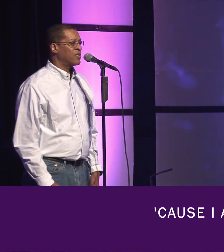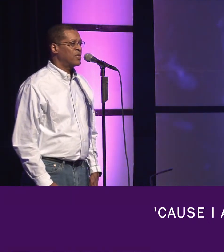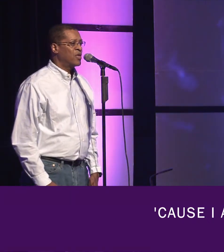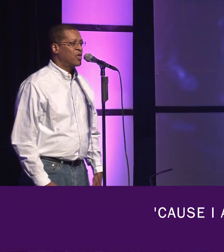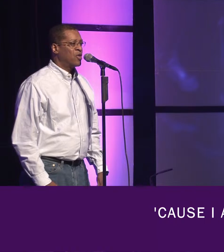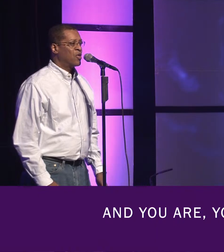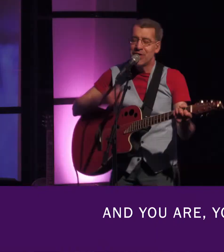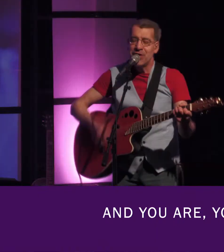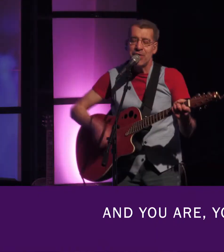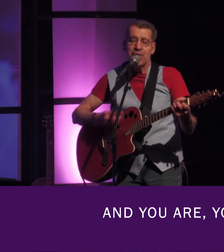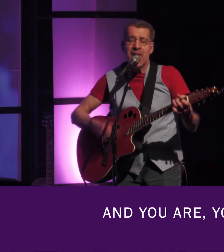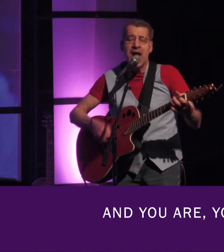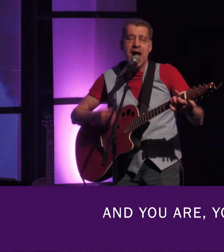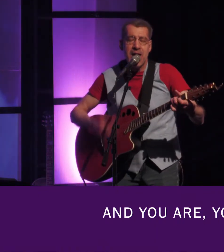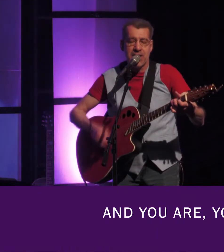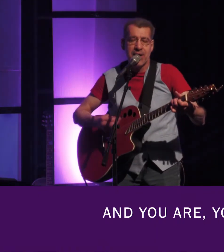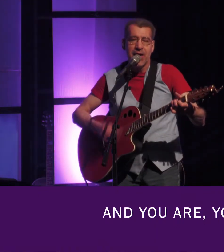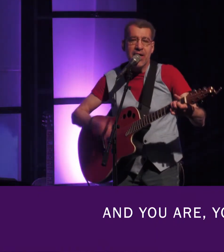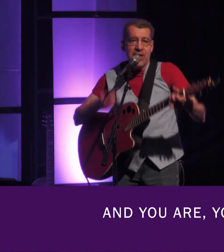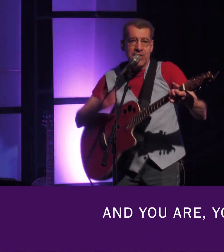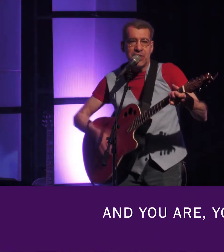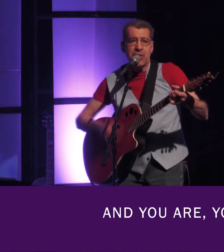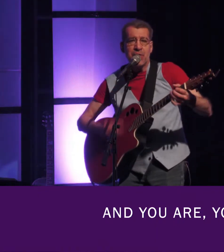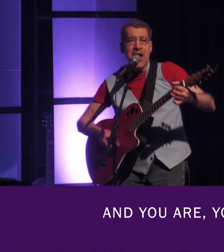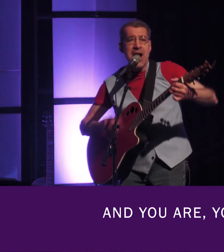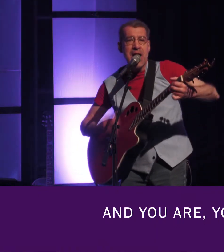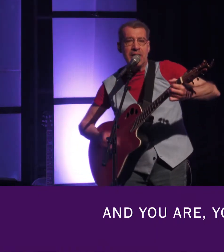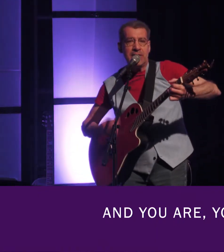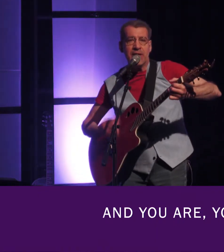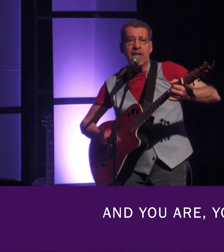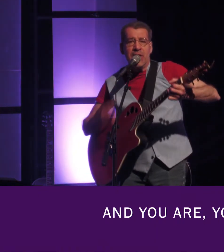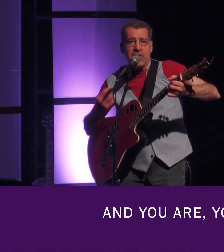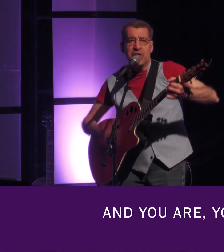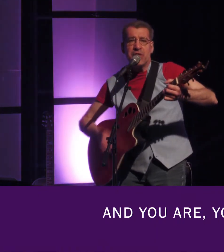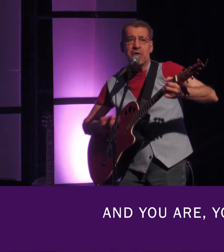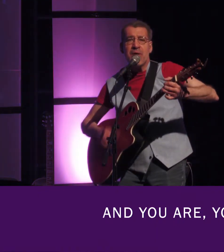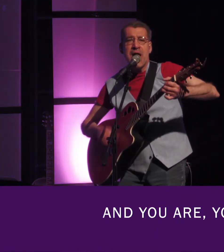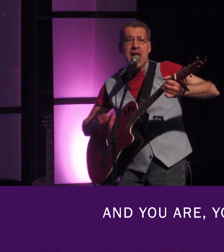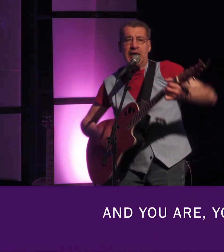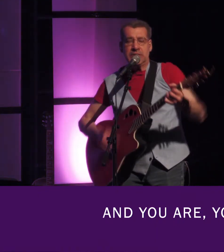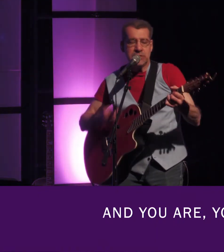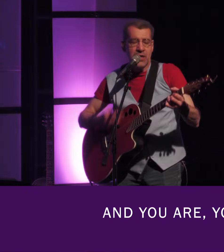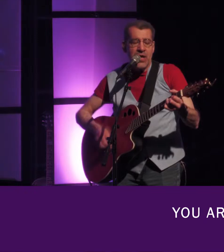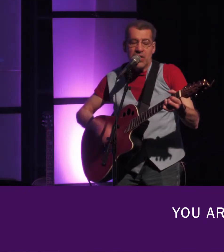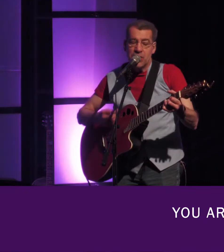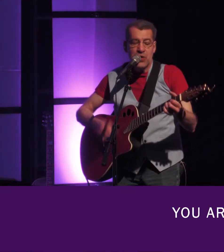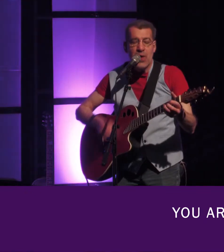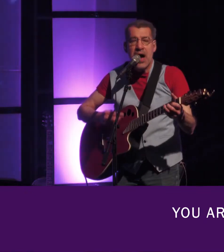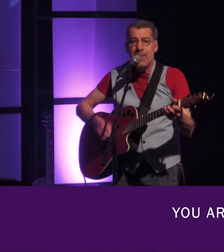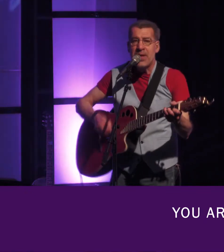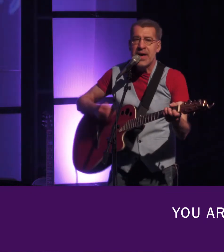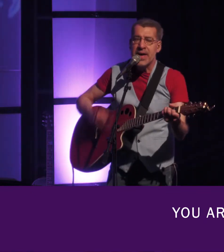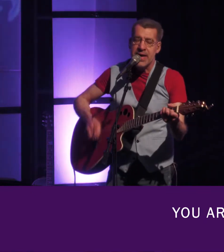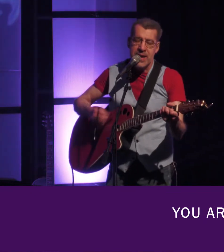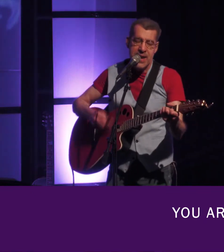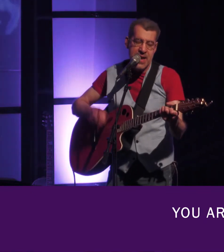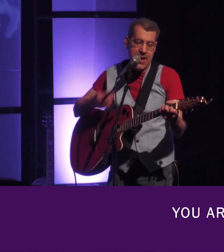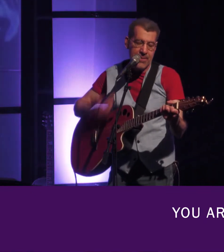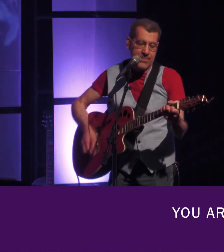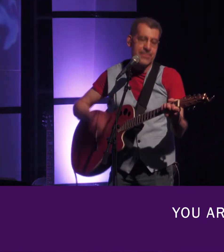yours. You are, you are, you are, you are